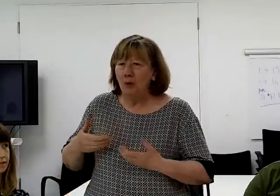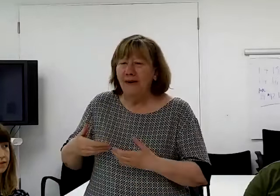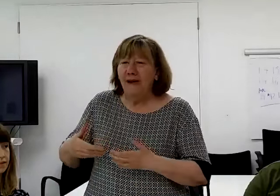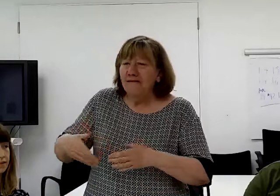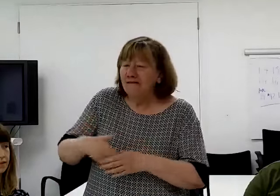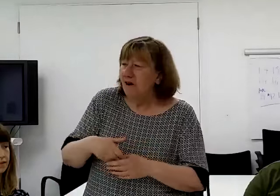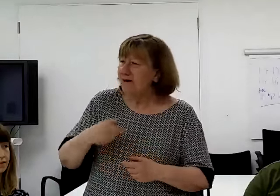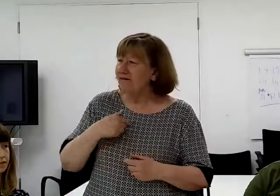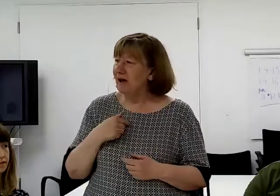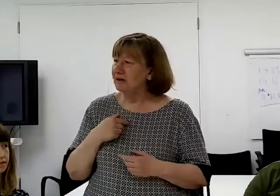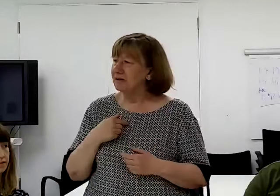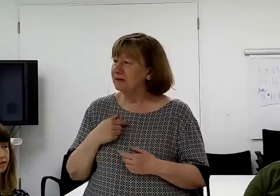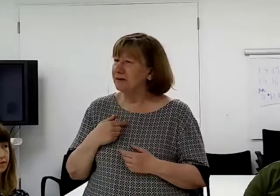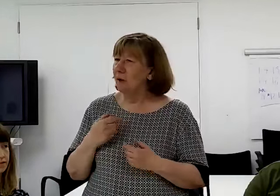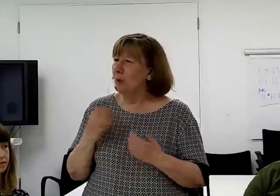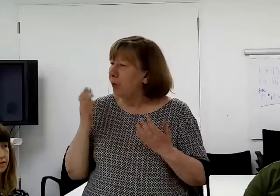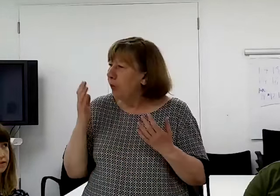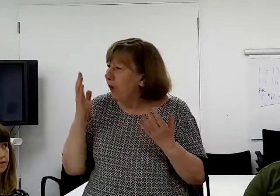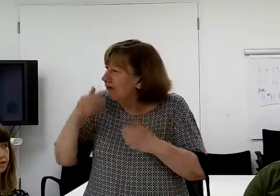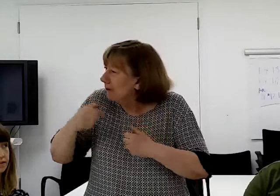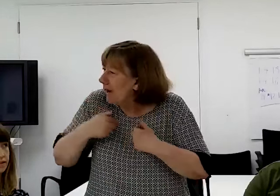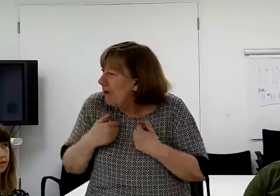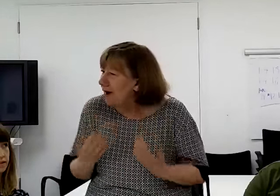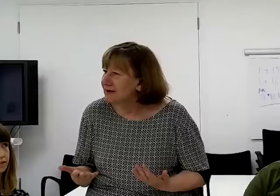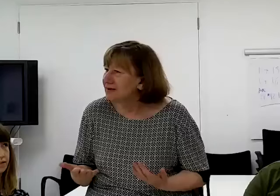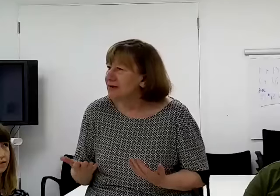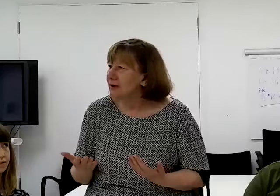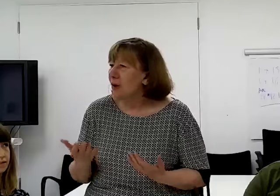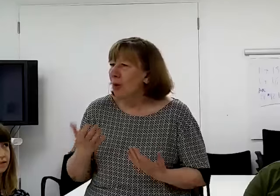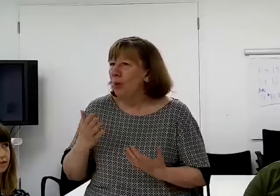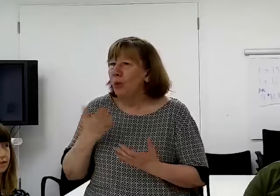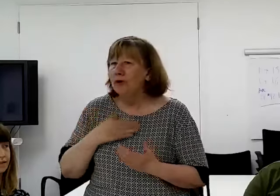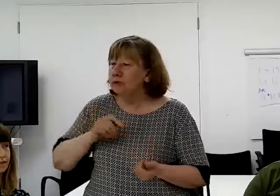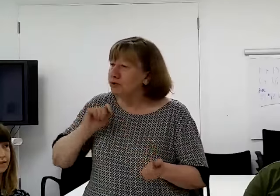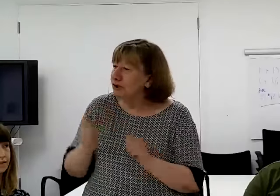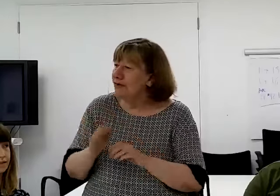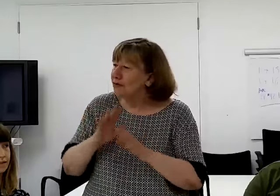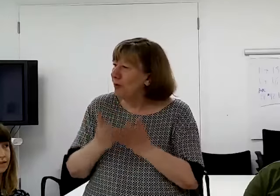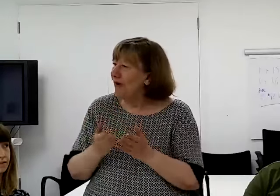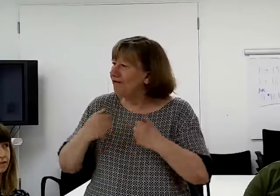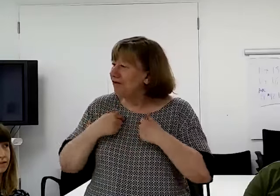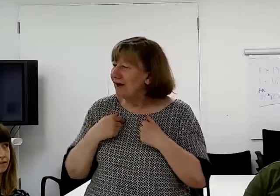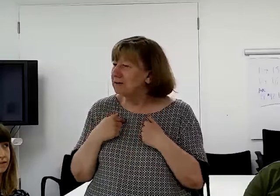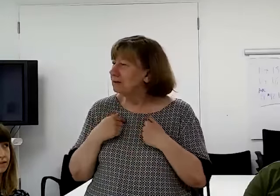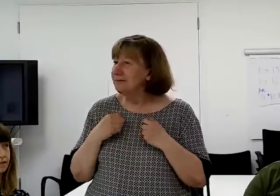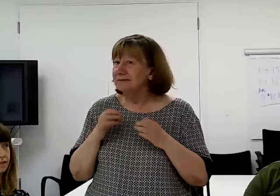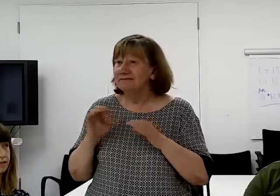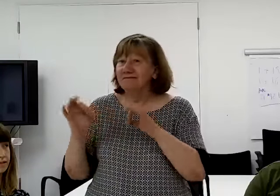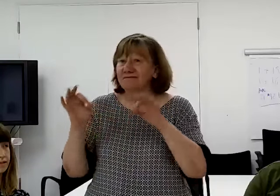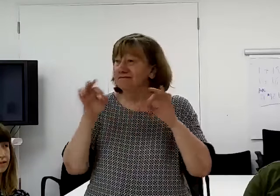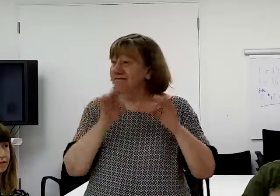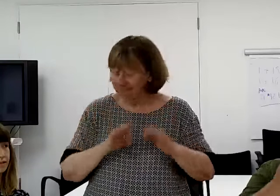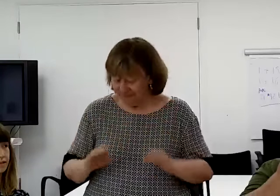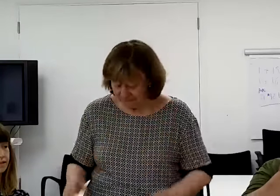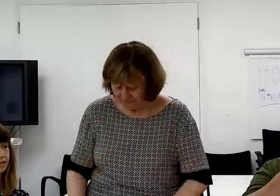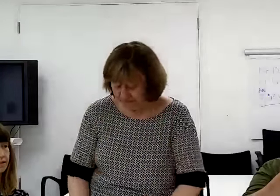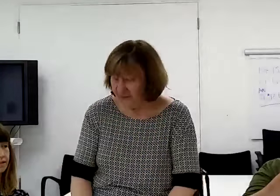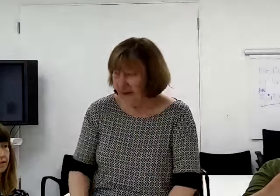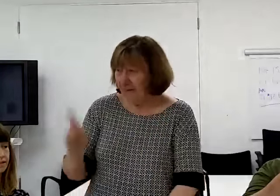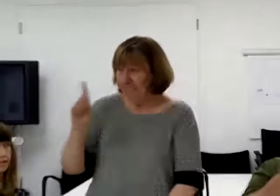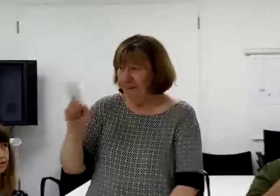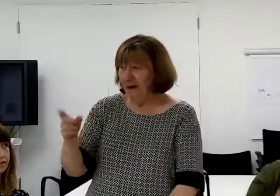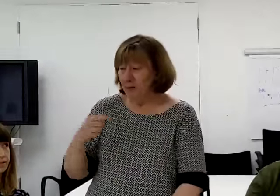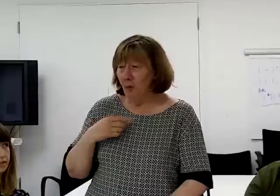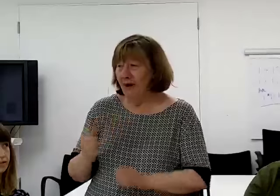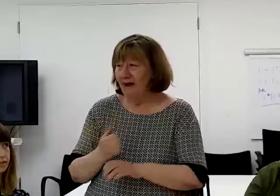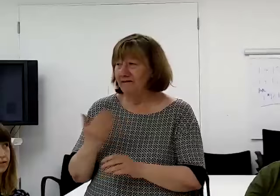the language that we understand. They need to involve us. They need to worry about us. They need to change the world for